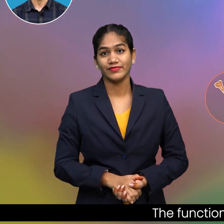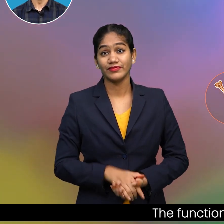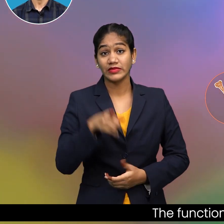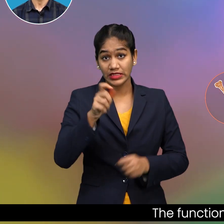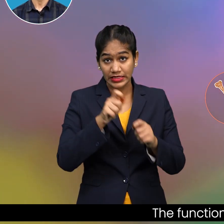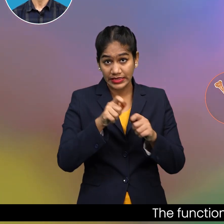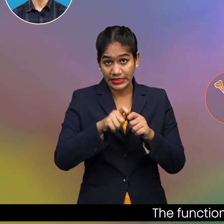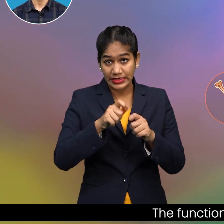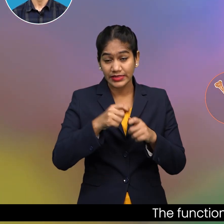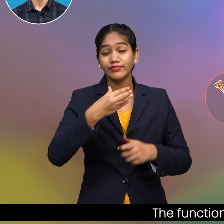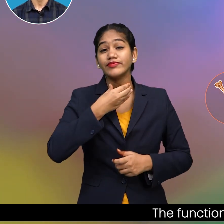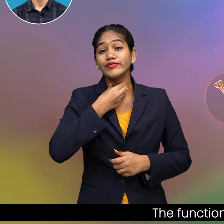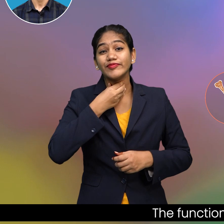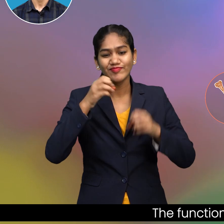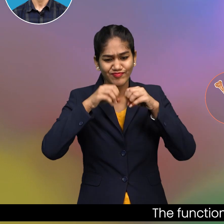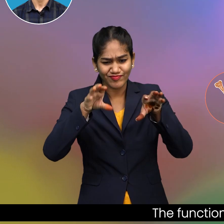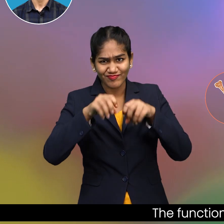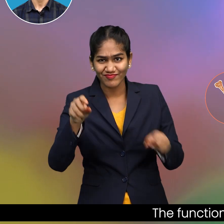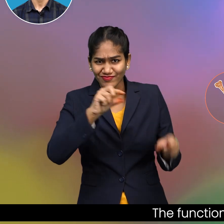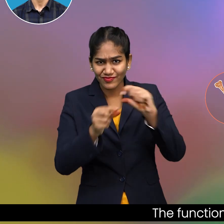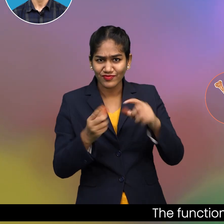The function of parathormone